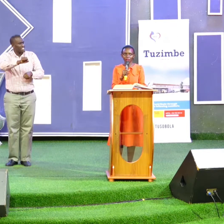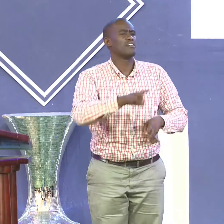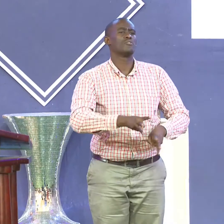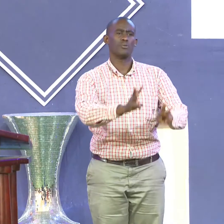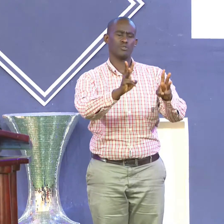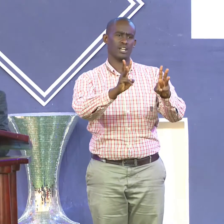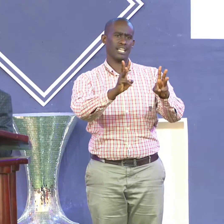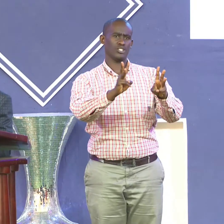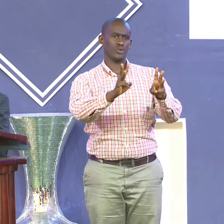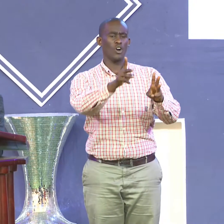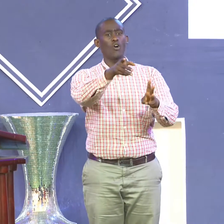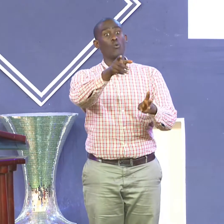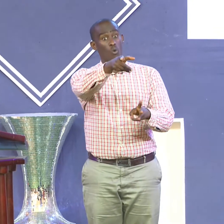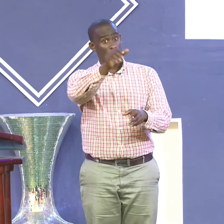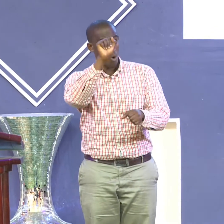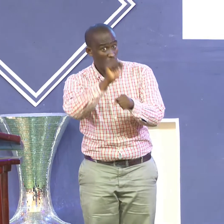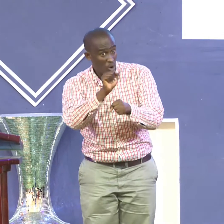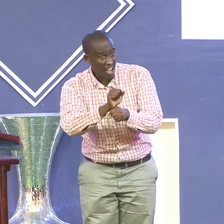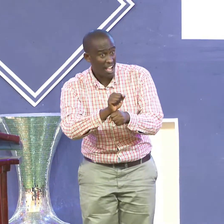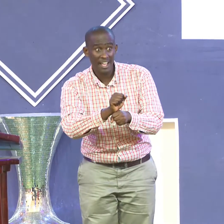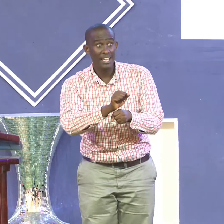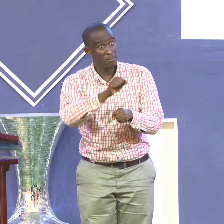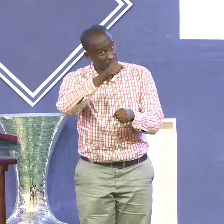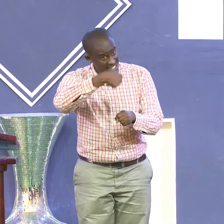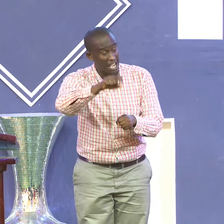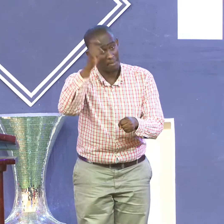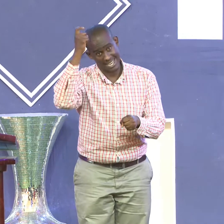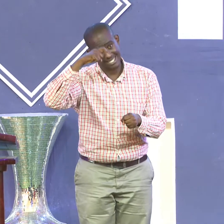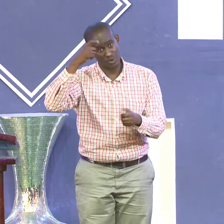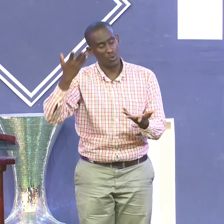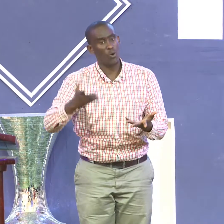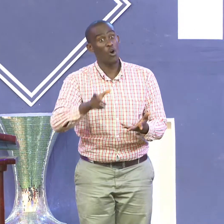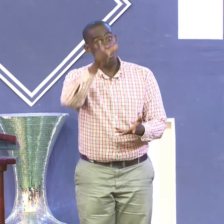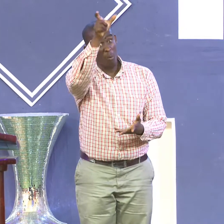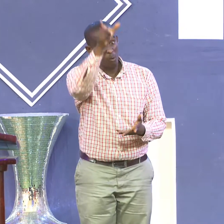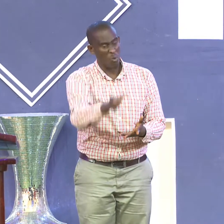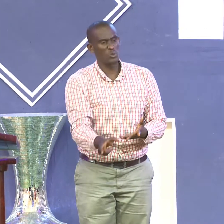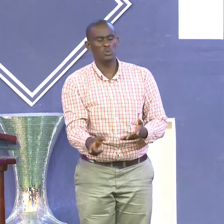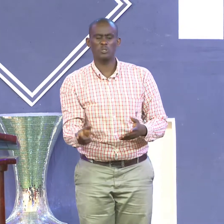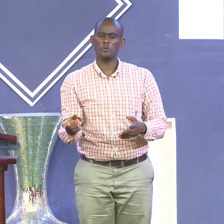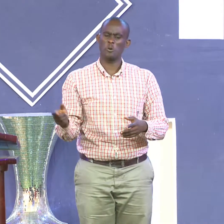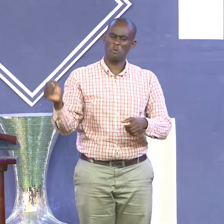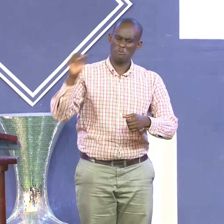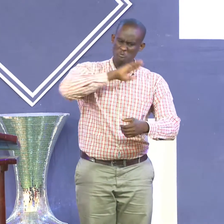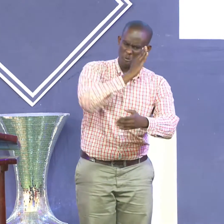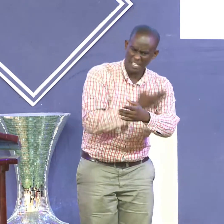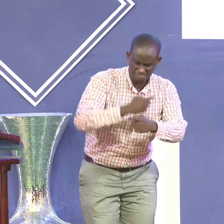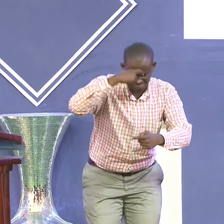way. You start to do things in your own understanding. And you invest in a lot